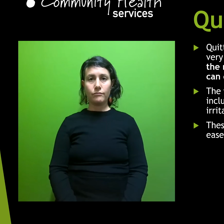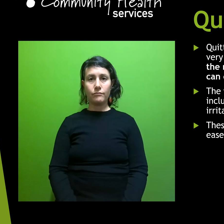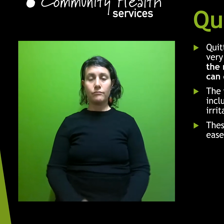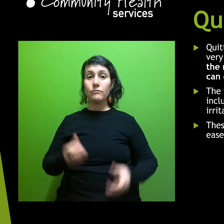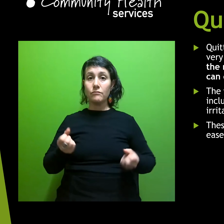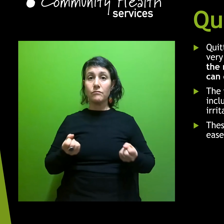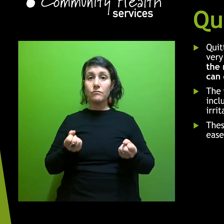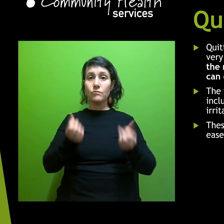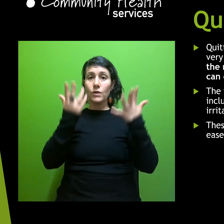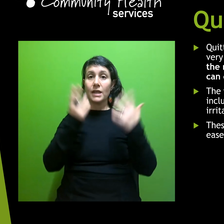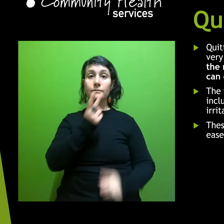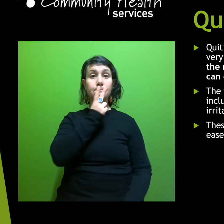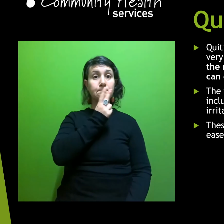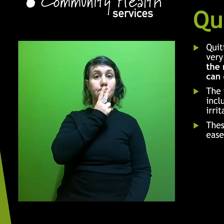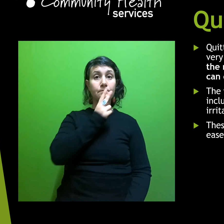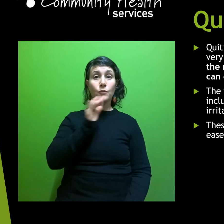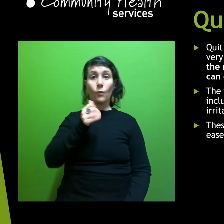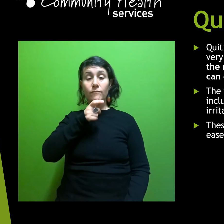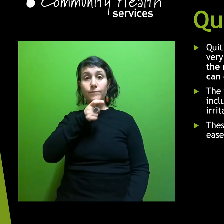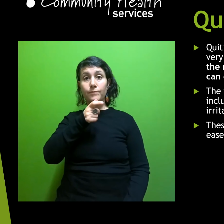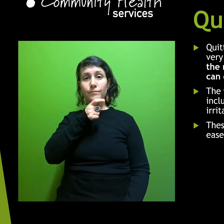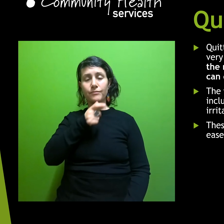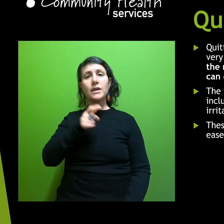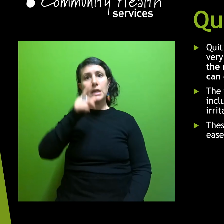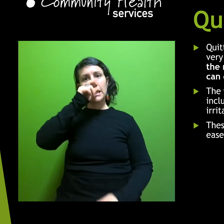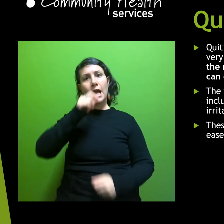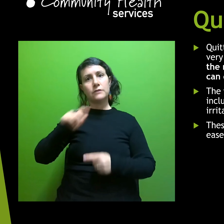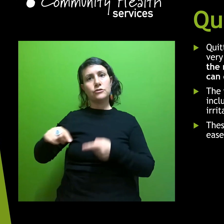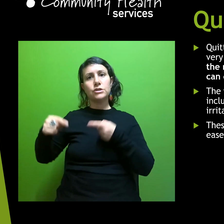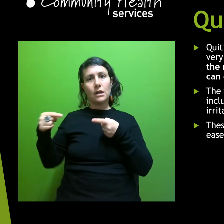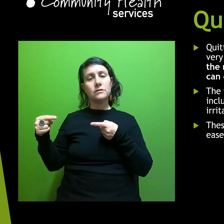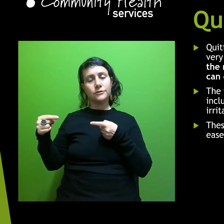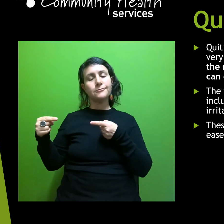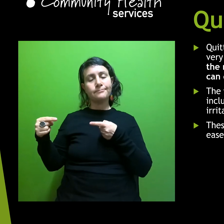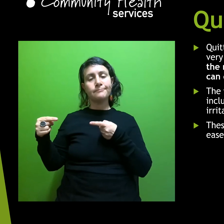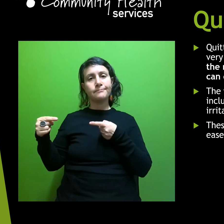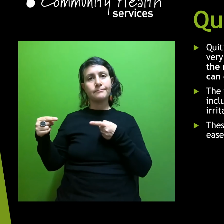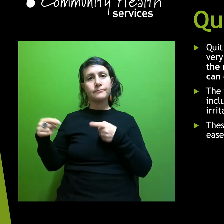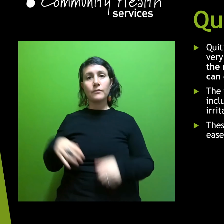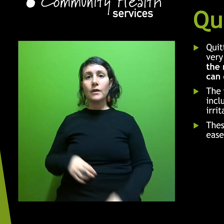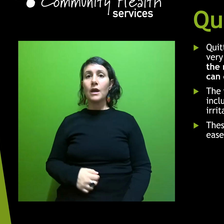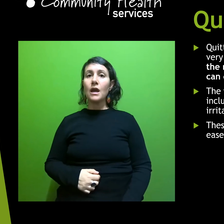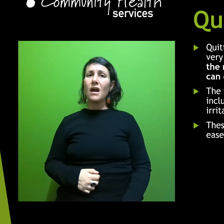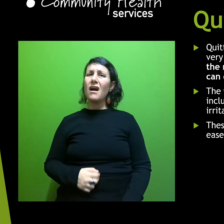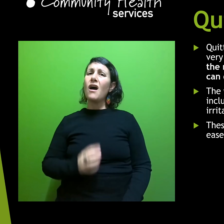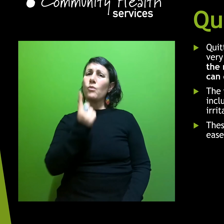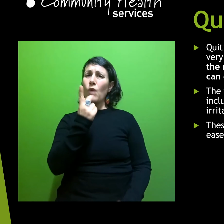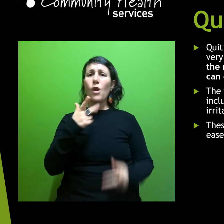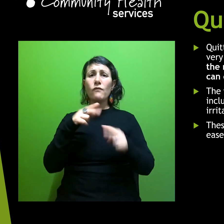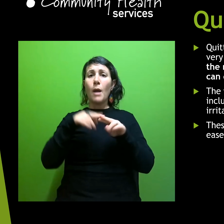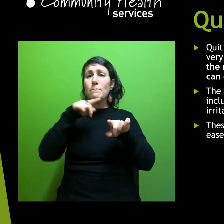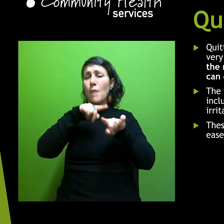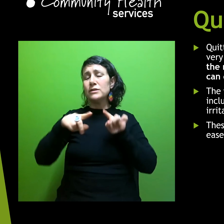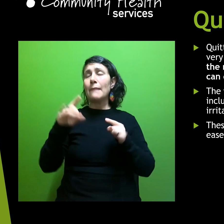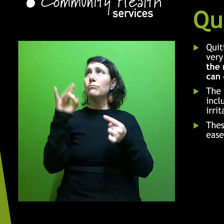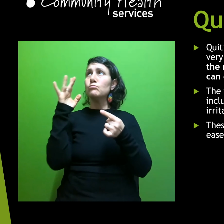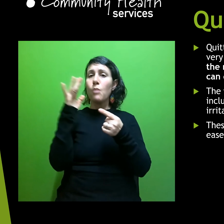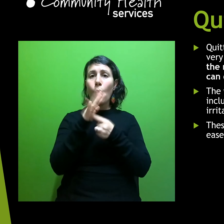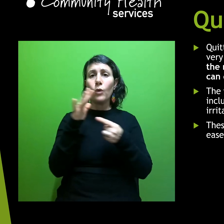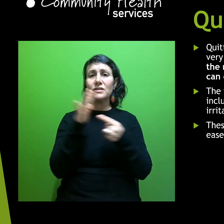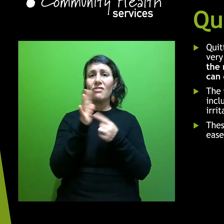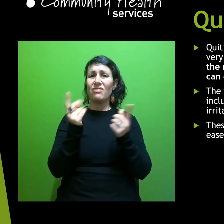Quitting smoking or vaping can be very challenging, but it is one of the most important things you can do for